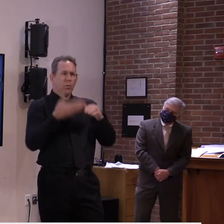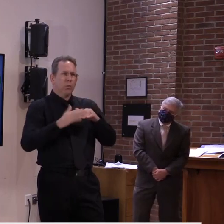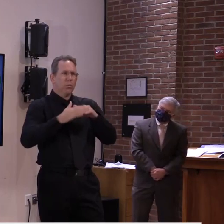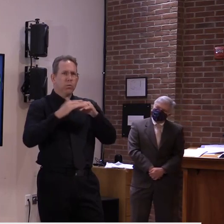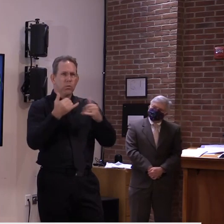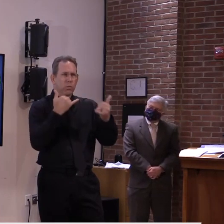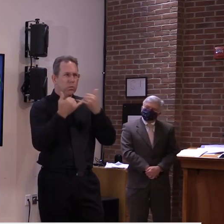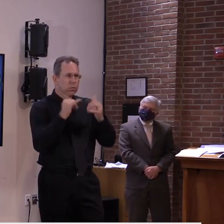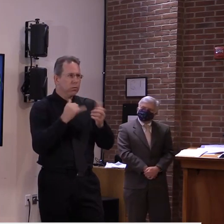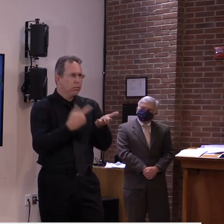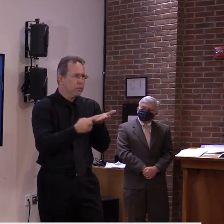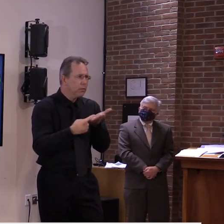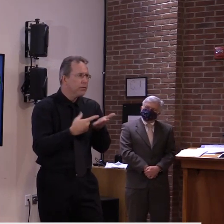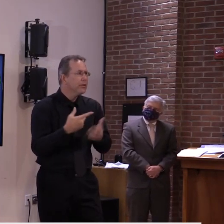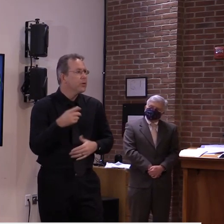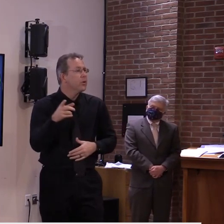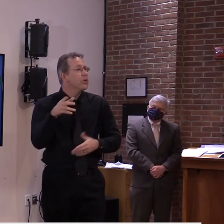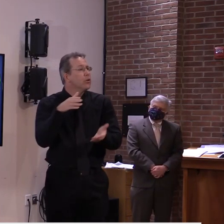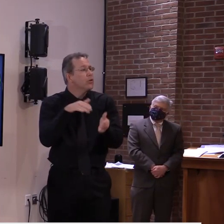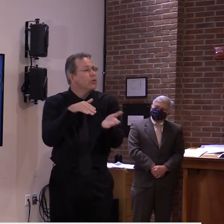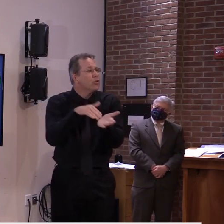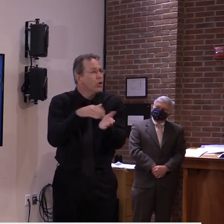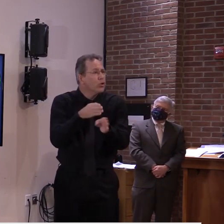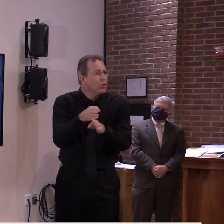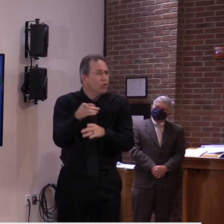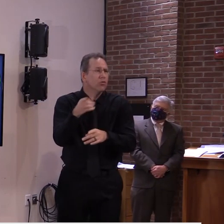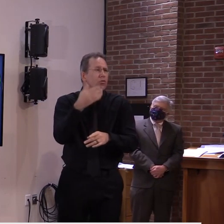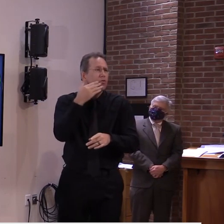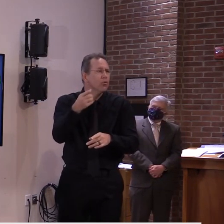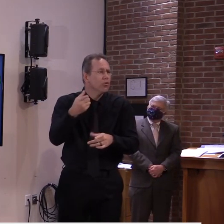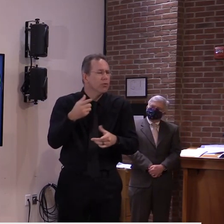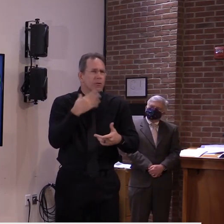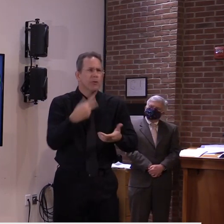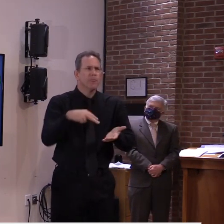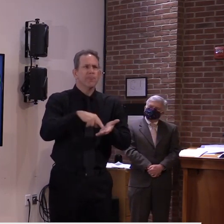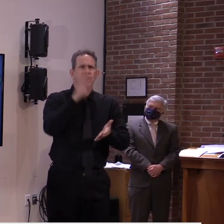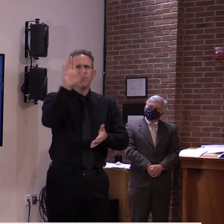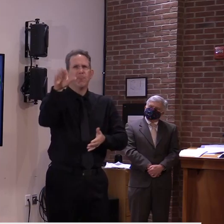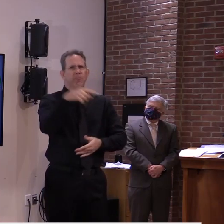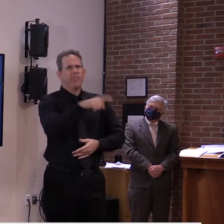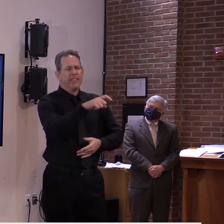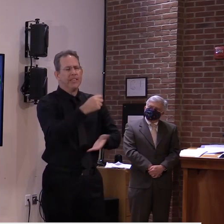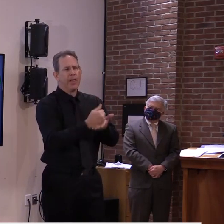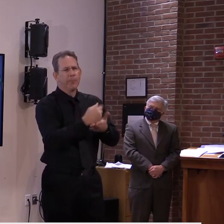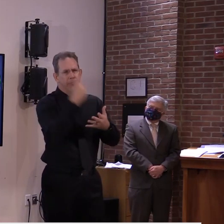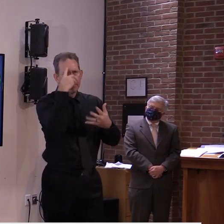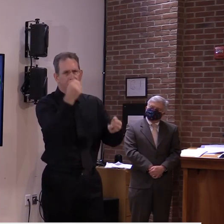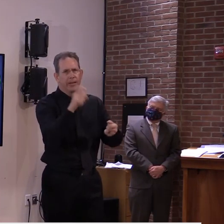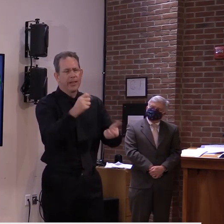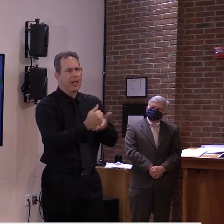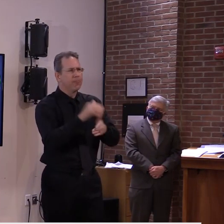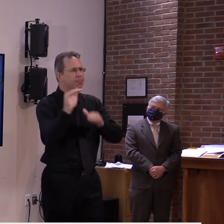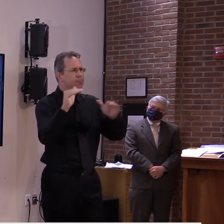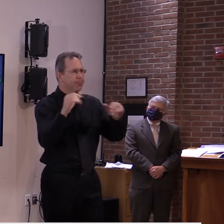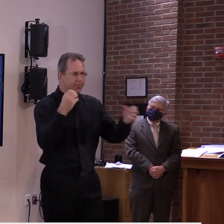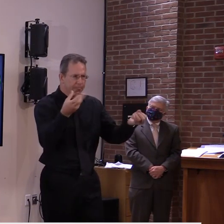really rising to the occasion. We've also been fortunate to have several federal grants coming into the state of Vermont that we've been able